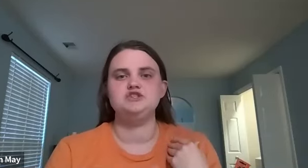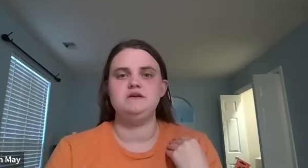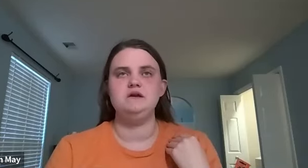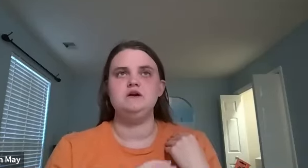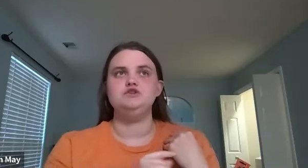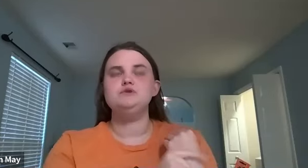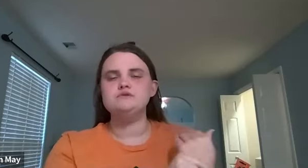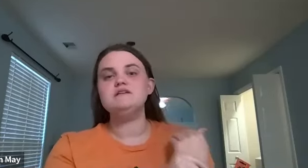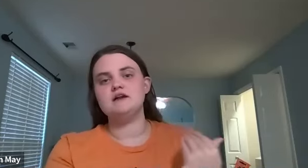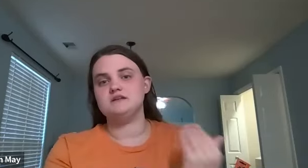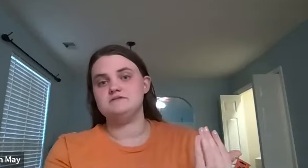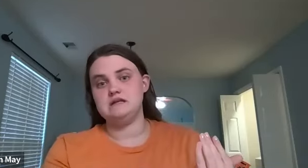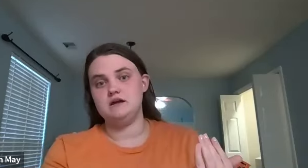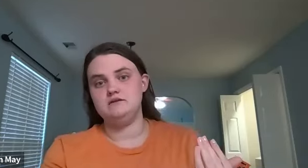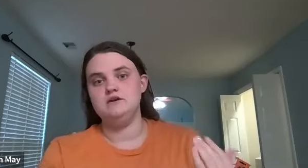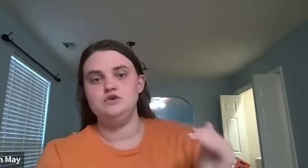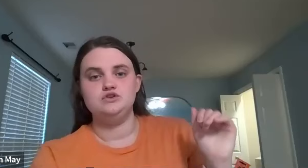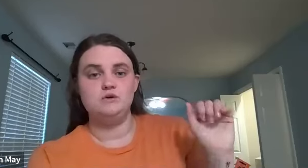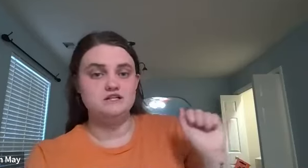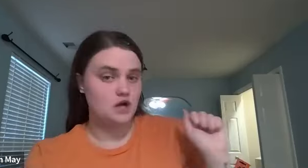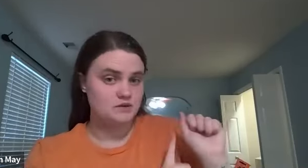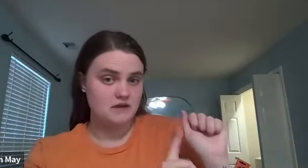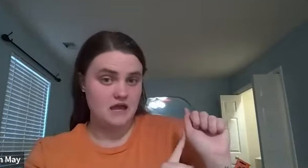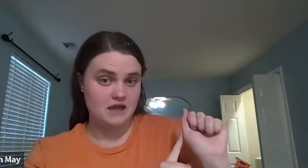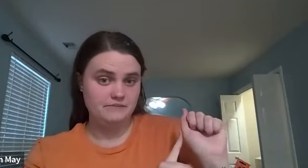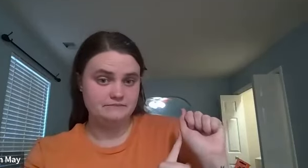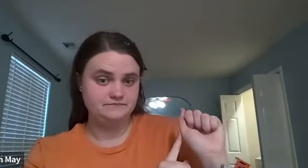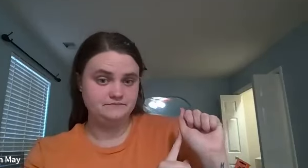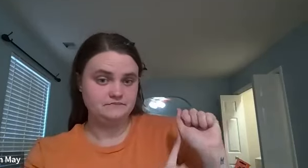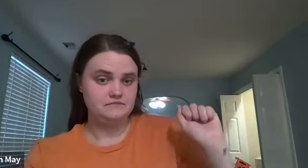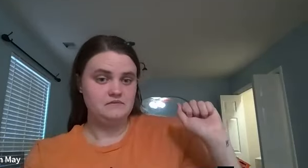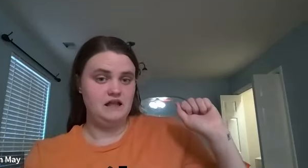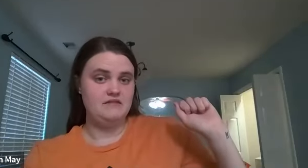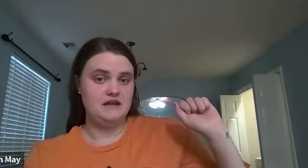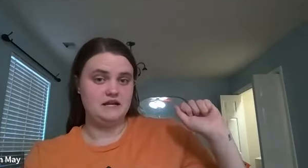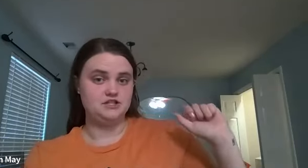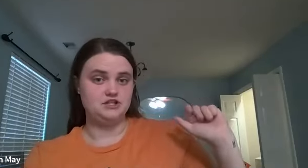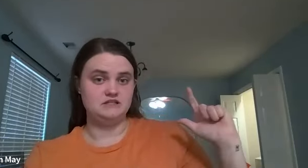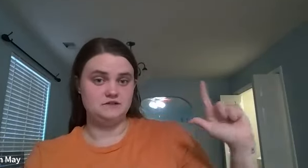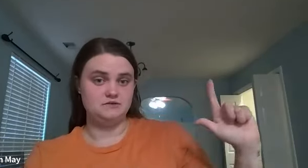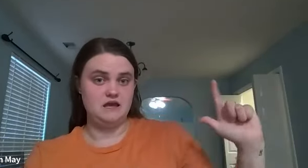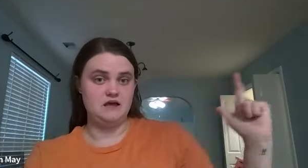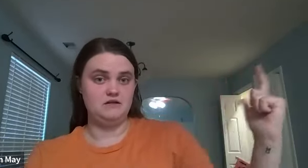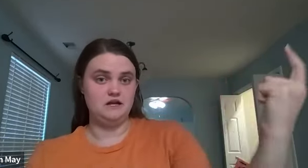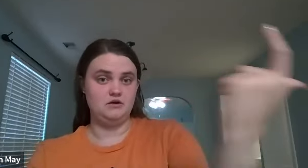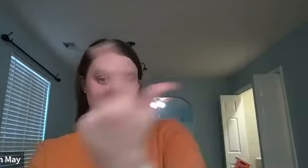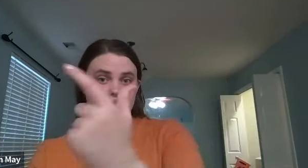you use the letters of the sign. So I start with my A, and then I transfer to an L and I go around.